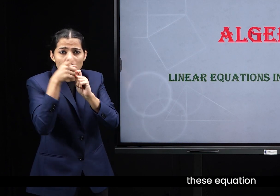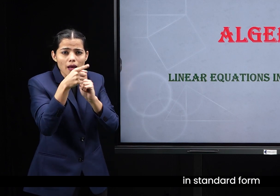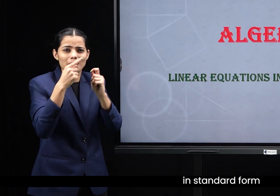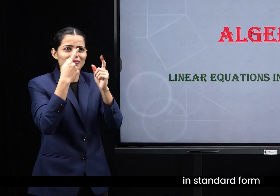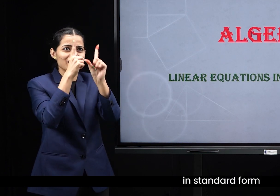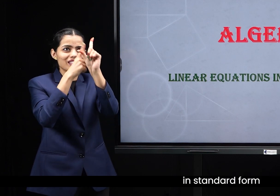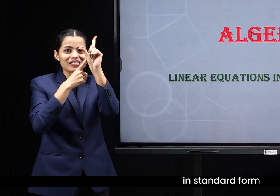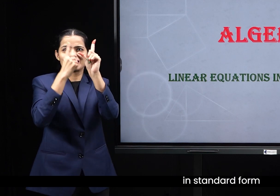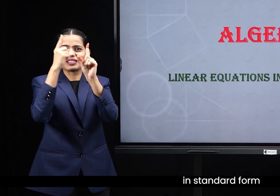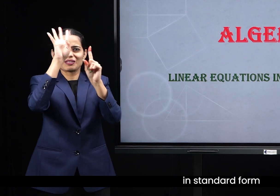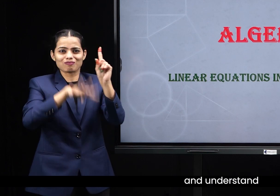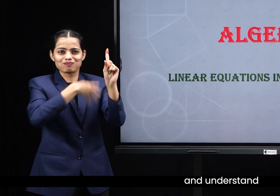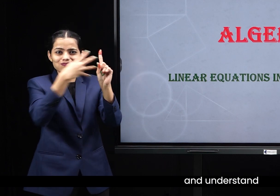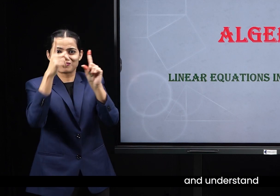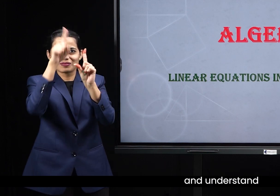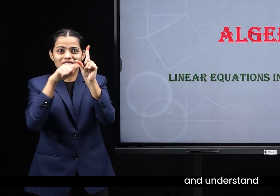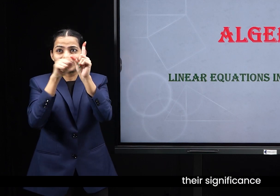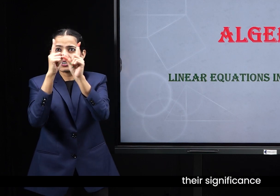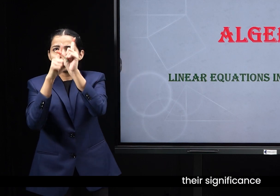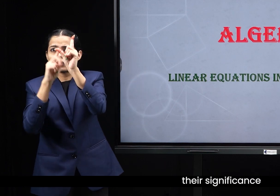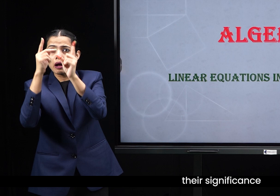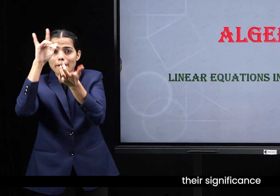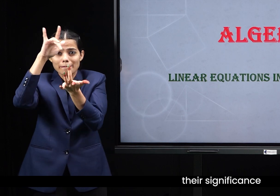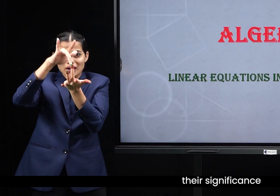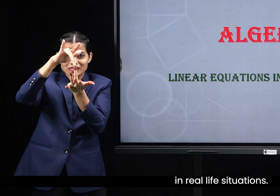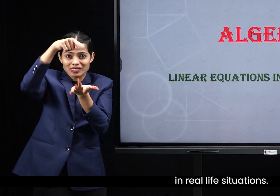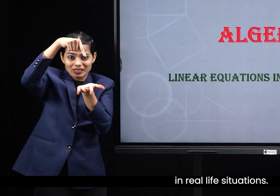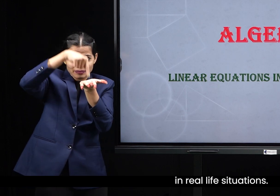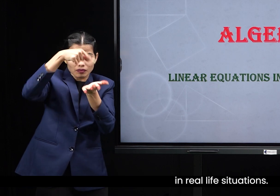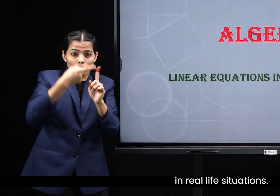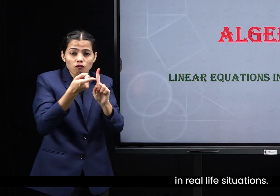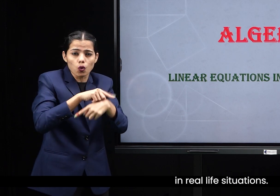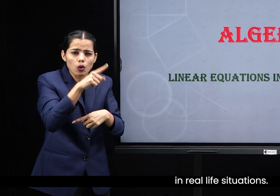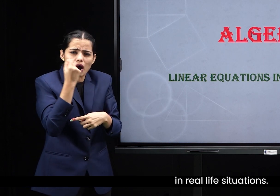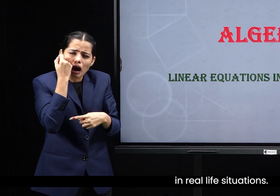in standard form and understand their significance in real life situations.